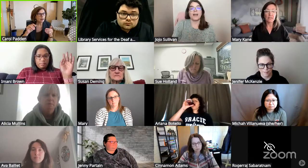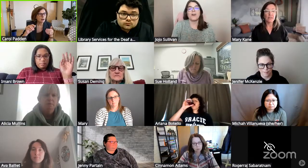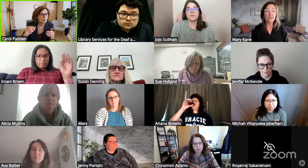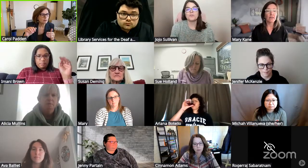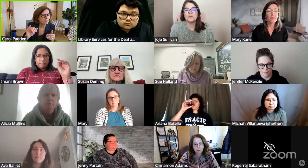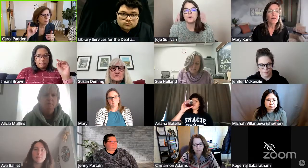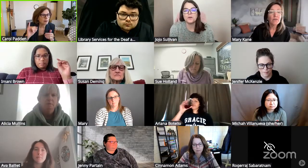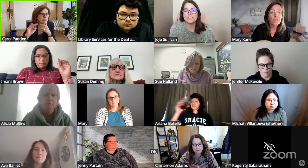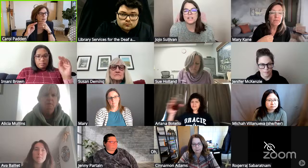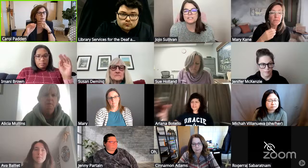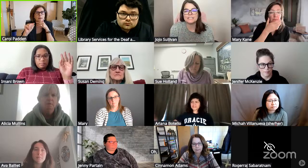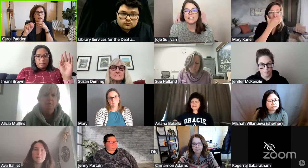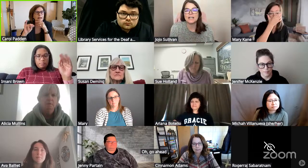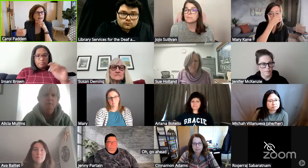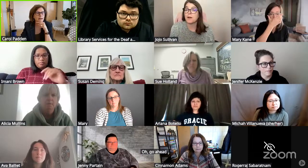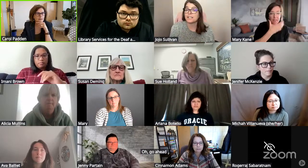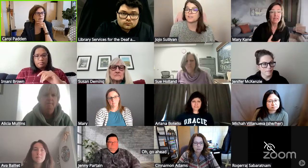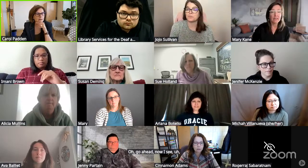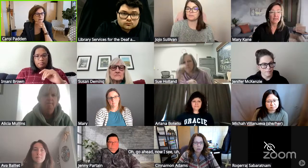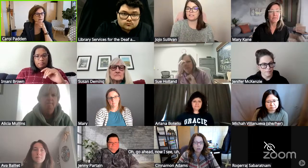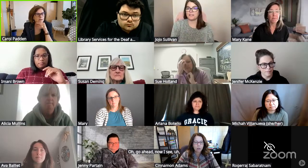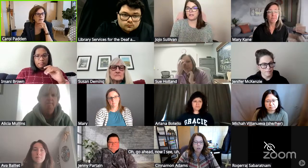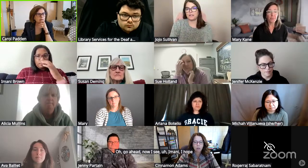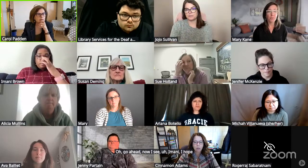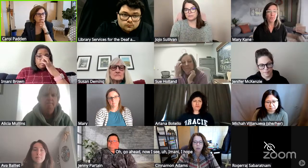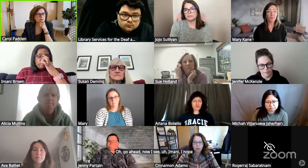Oh, go ahead. Now I see Imani. I hope I'm saying that right.